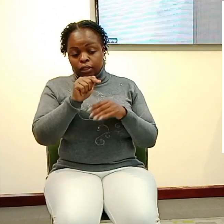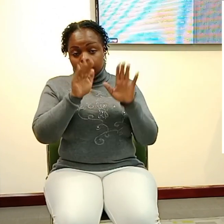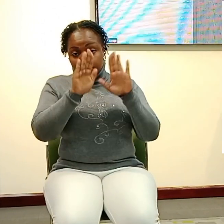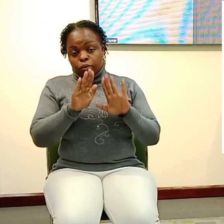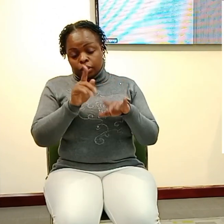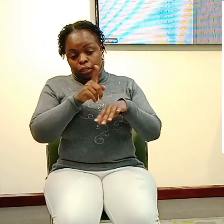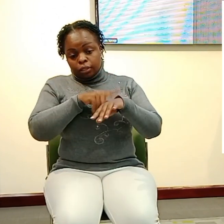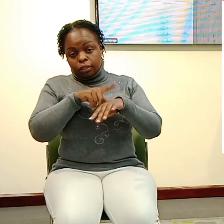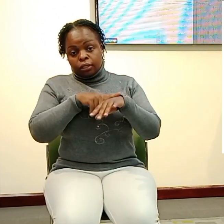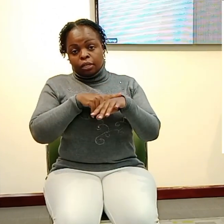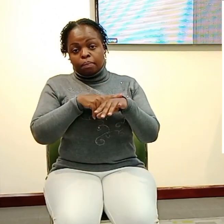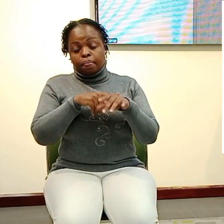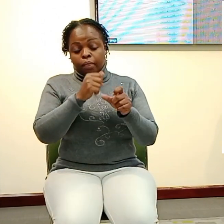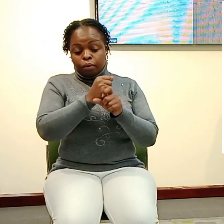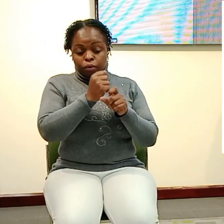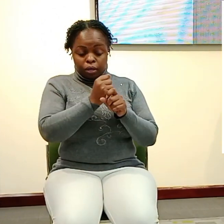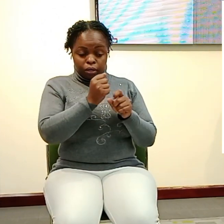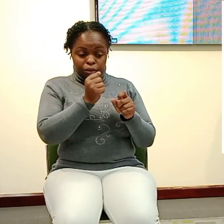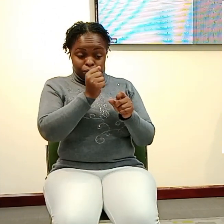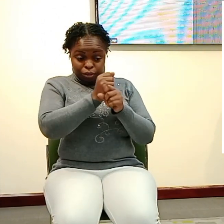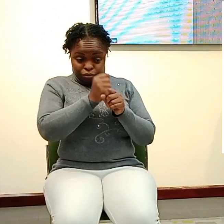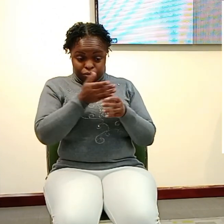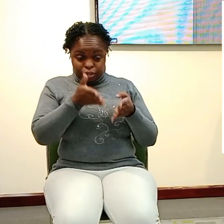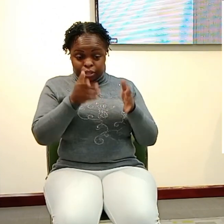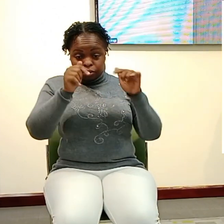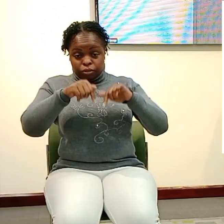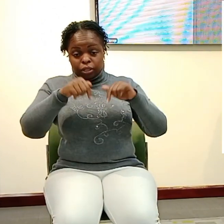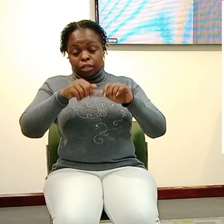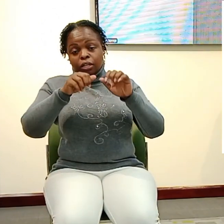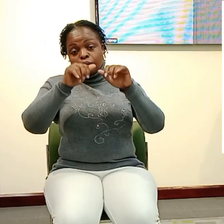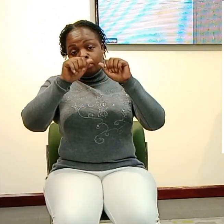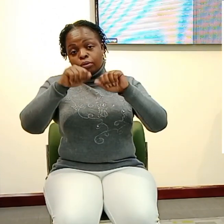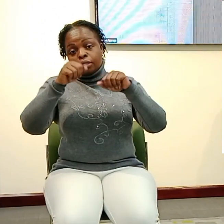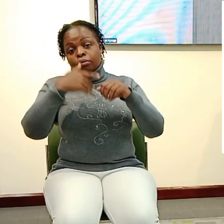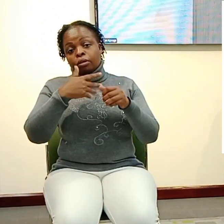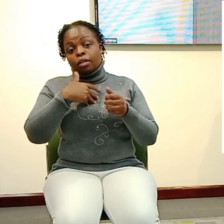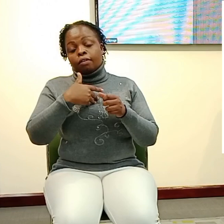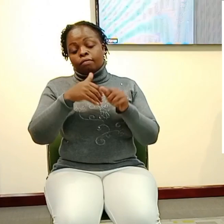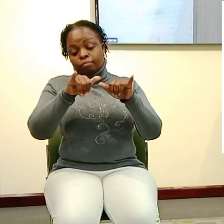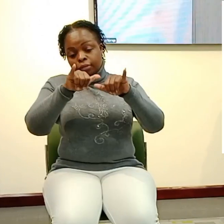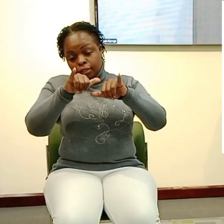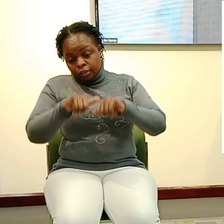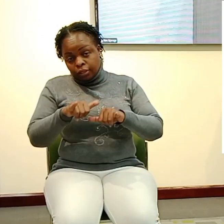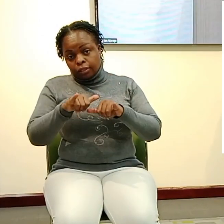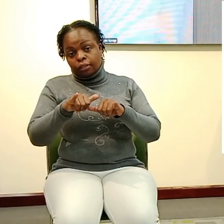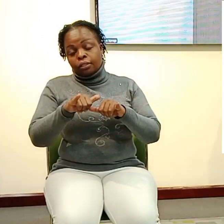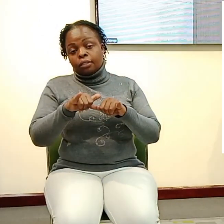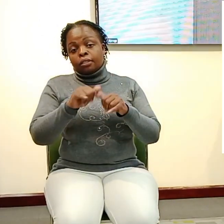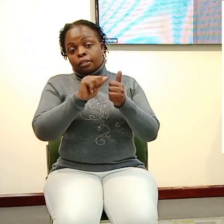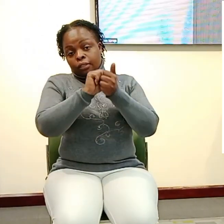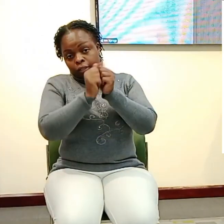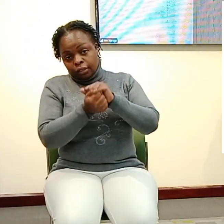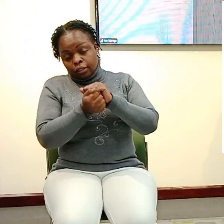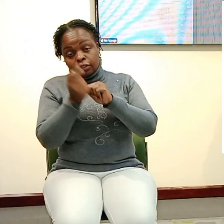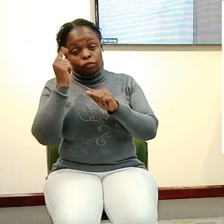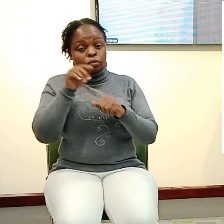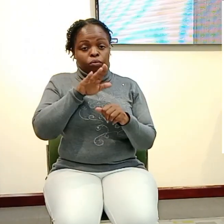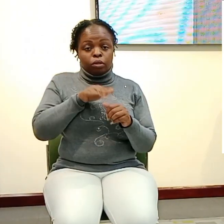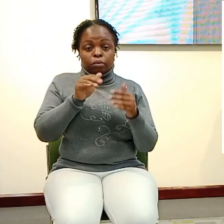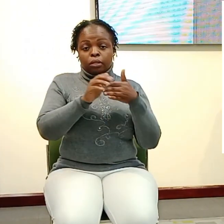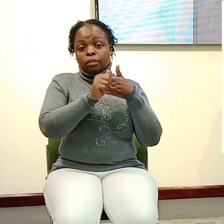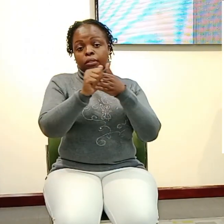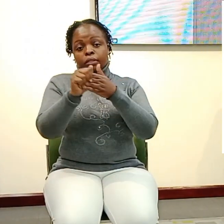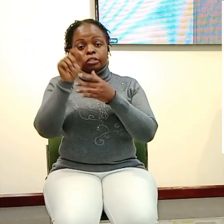significant moment, and the work we do here today will have lasting implications for women's leadership, gender